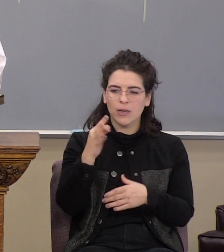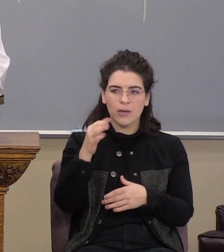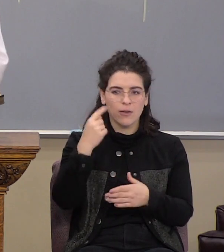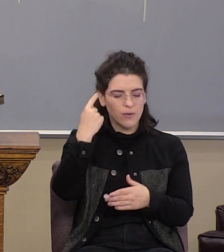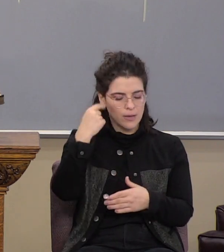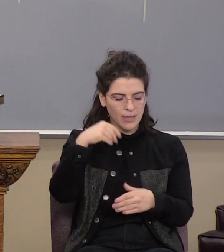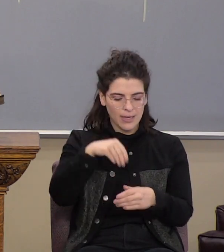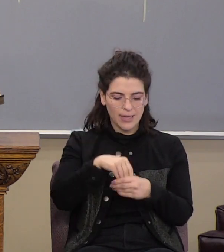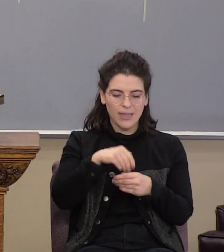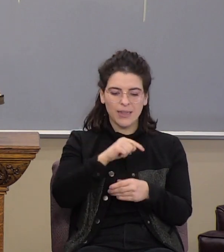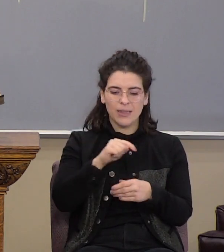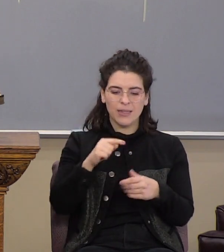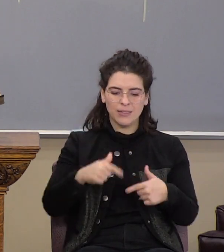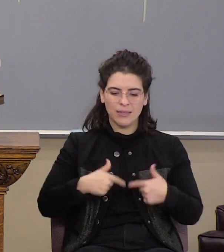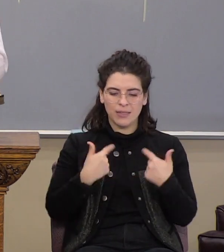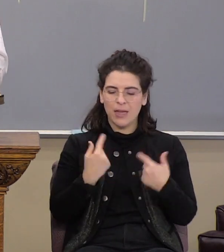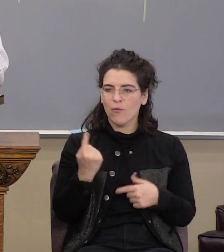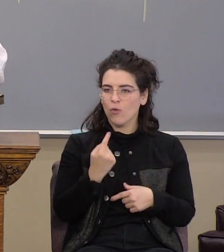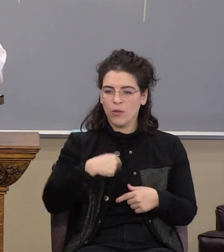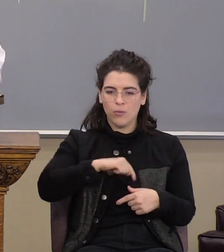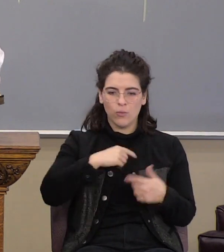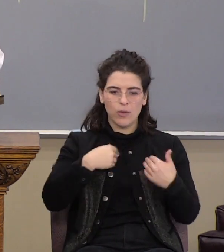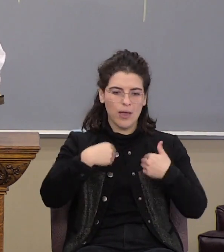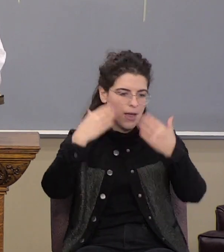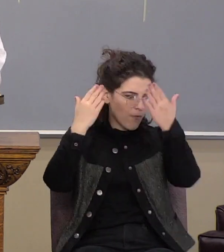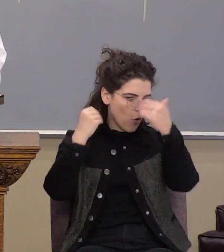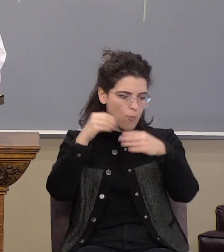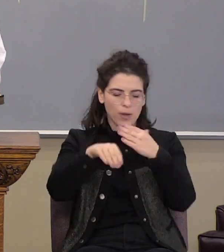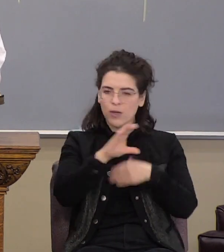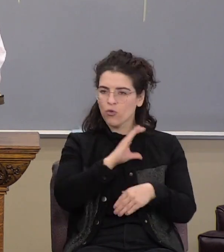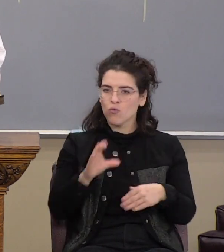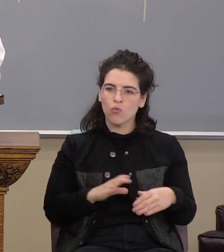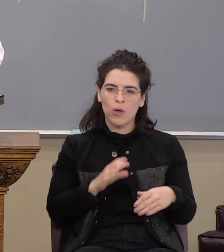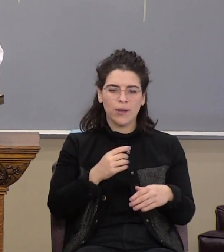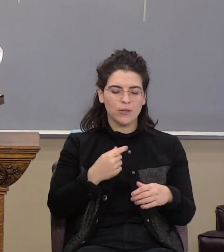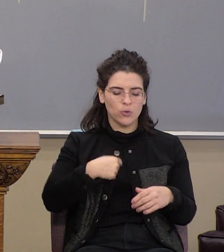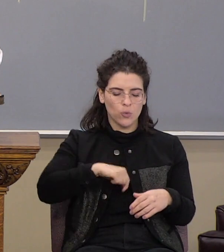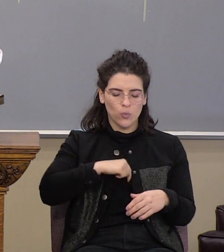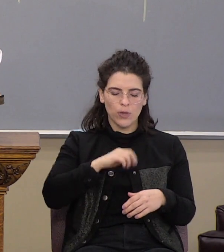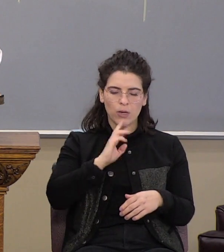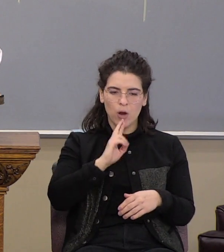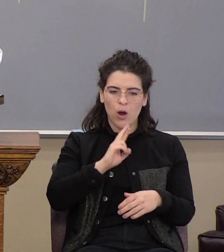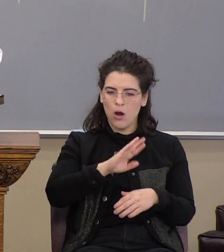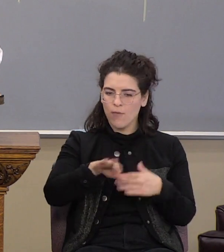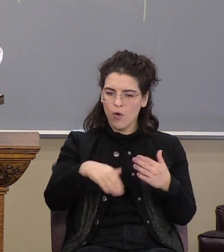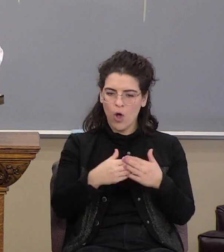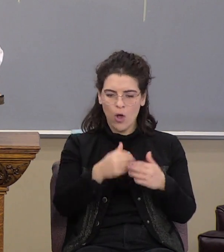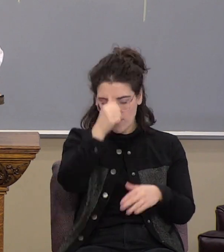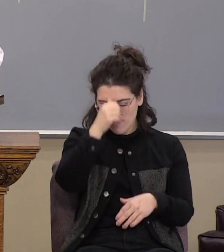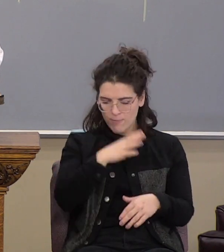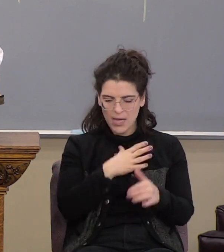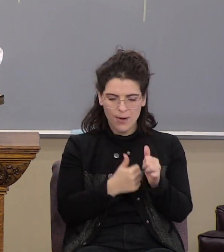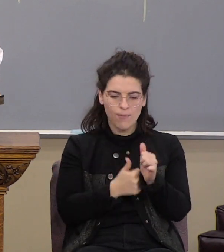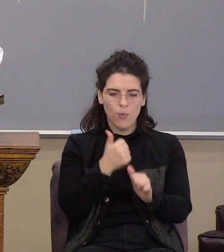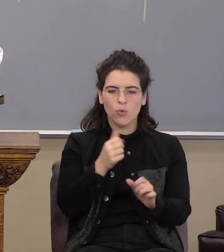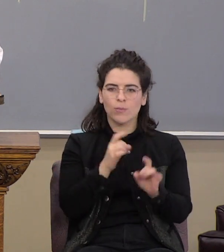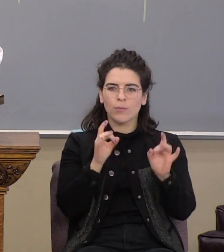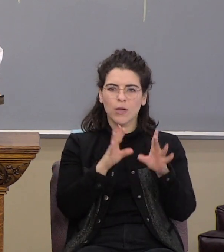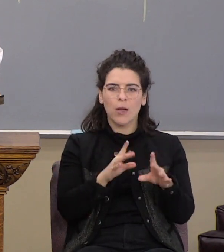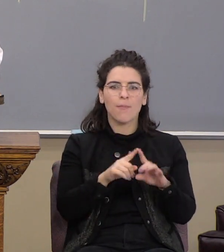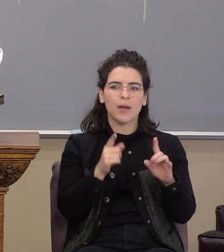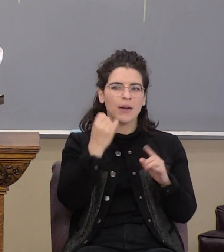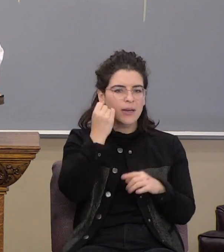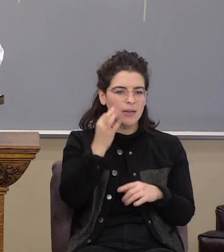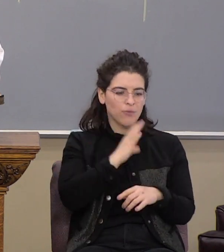in Christ, we are of all men most miserable. But now is Christ risen from the dead, and become the first fruits of